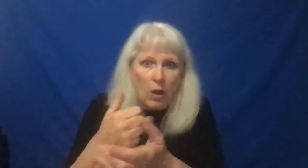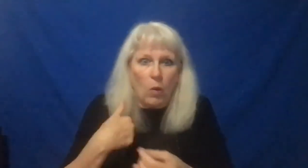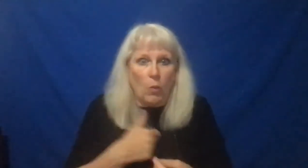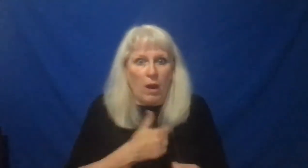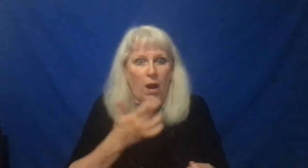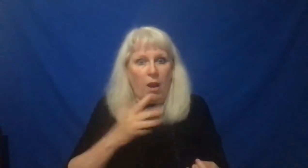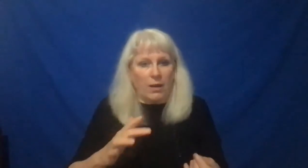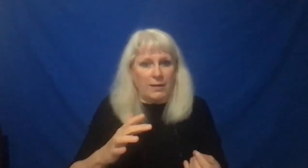quote.